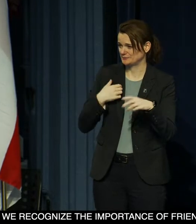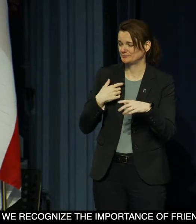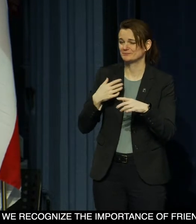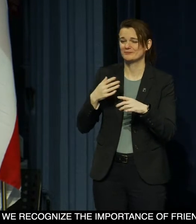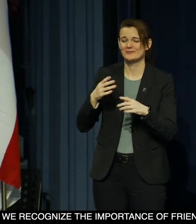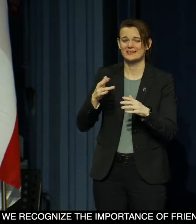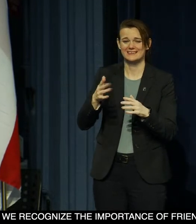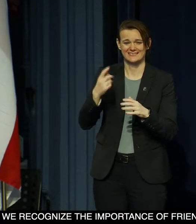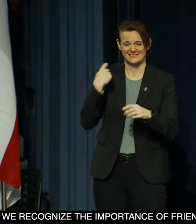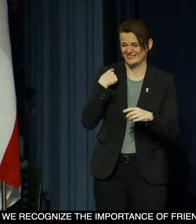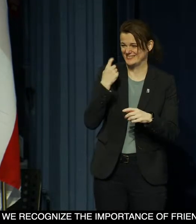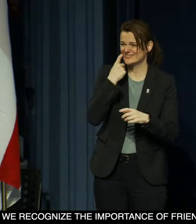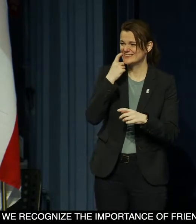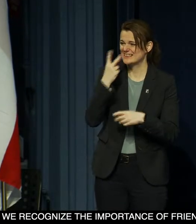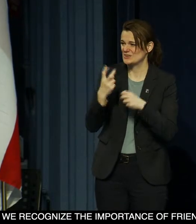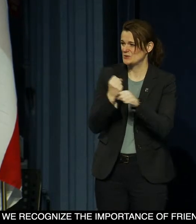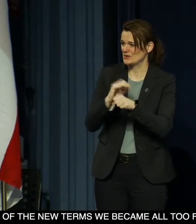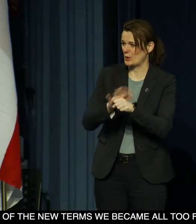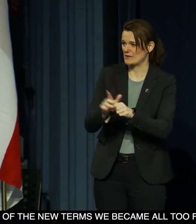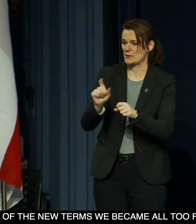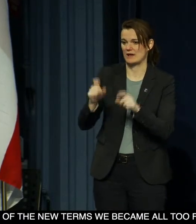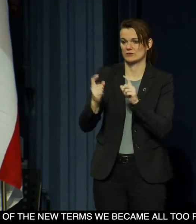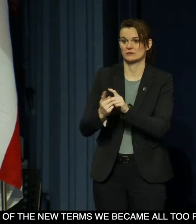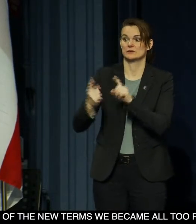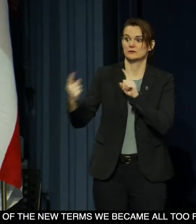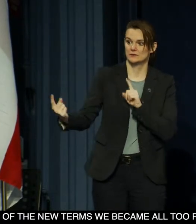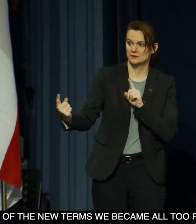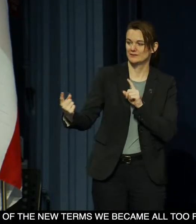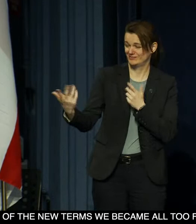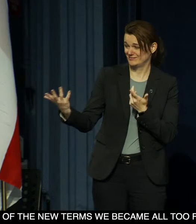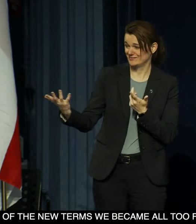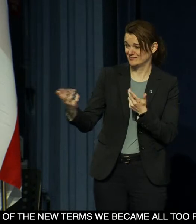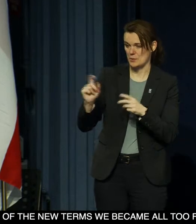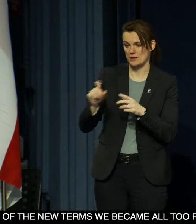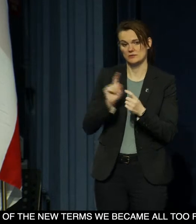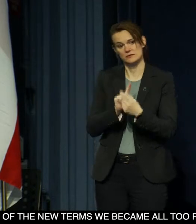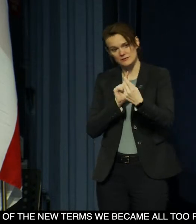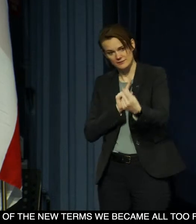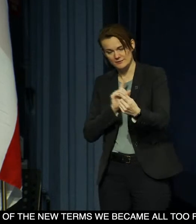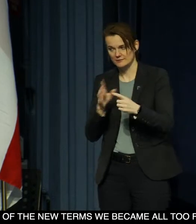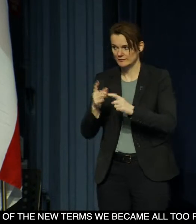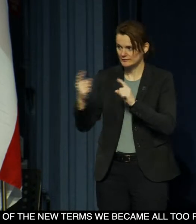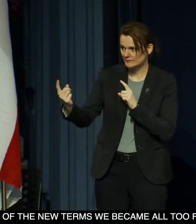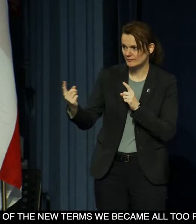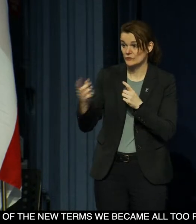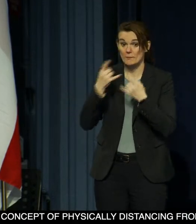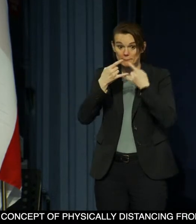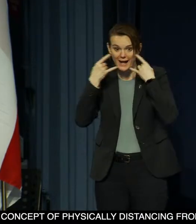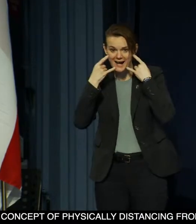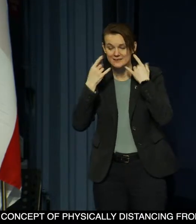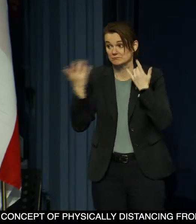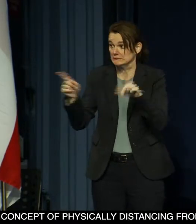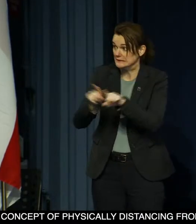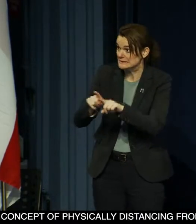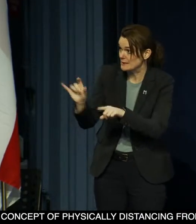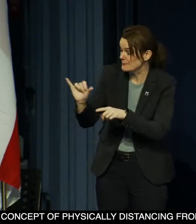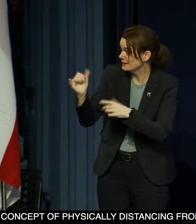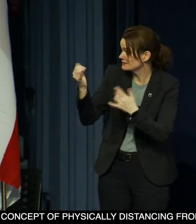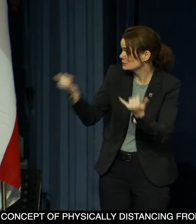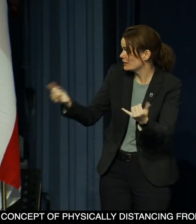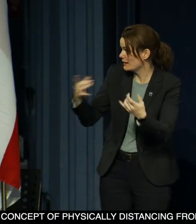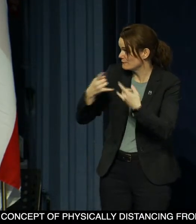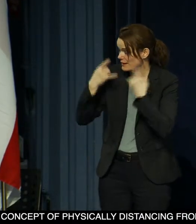was the concept of physically distancing from each other. We learned how to work through masks, much like we're doing this